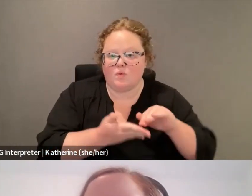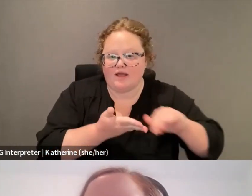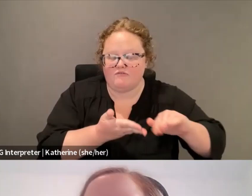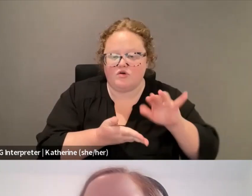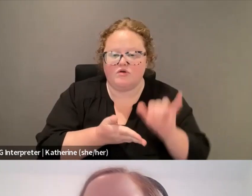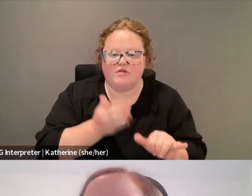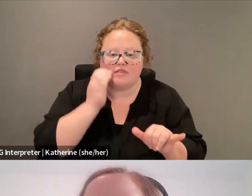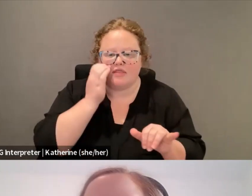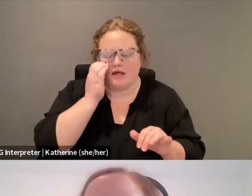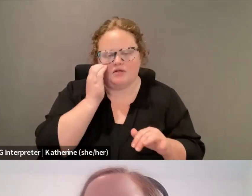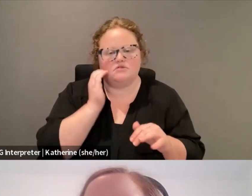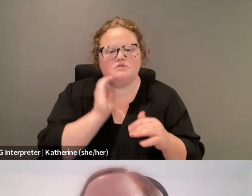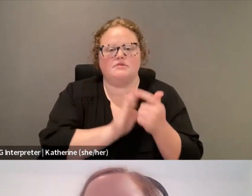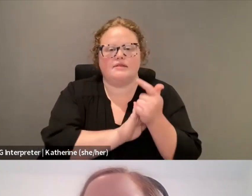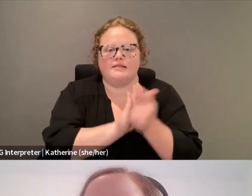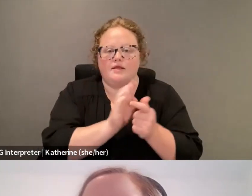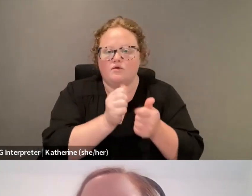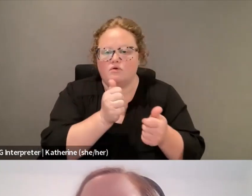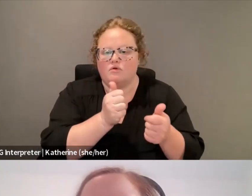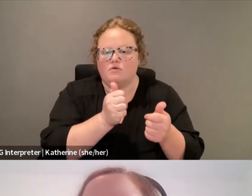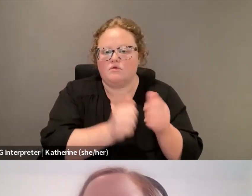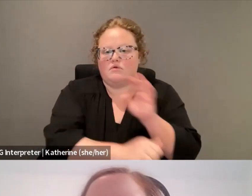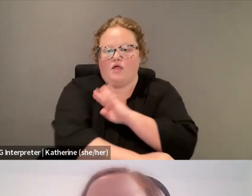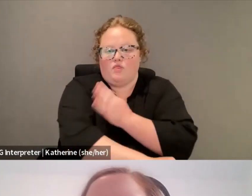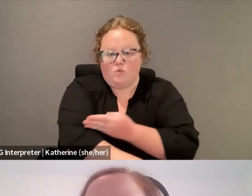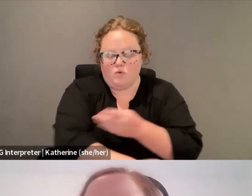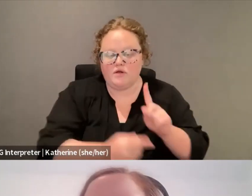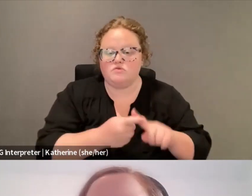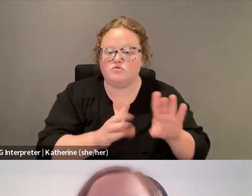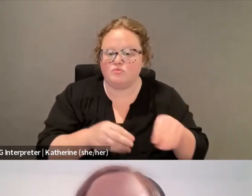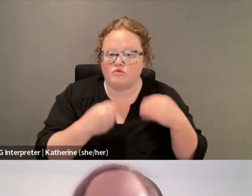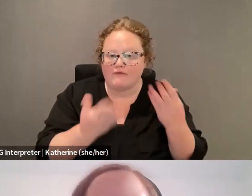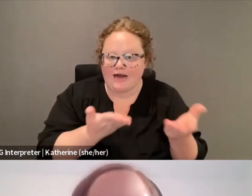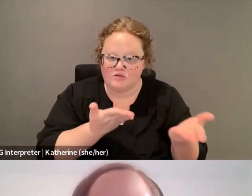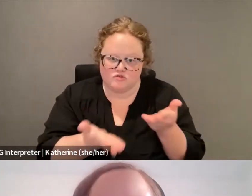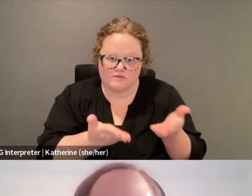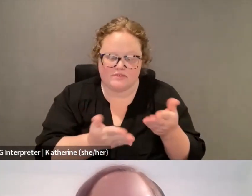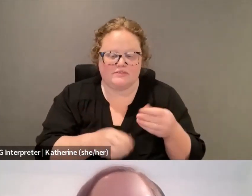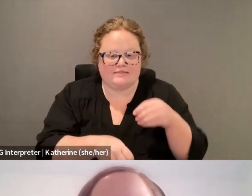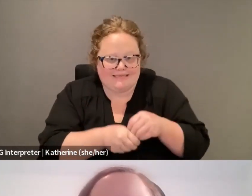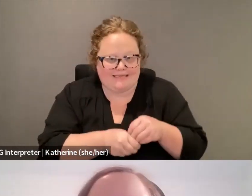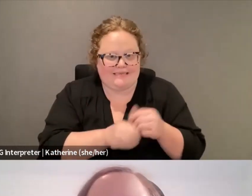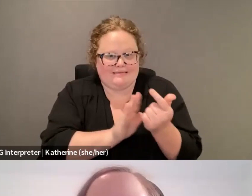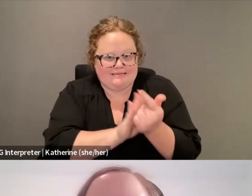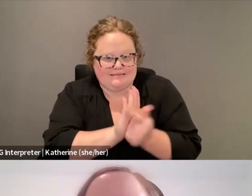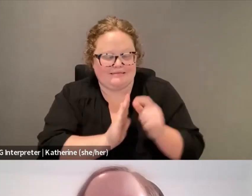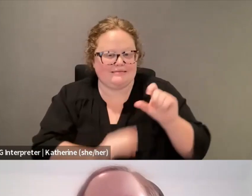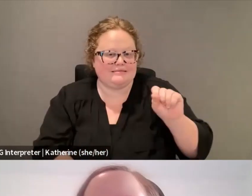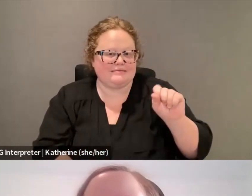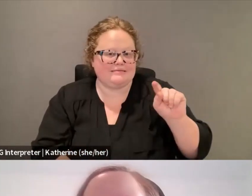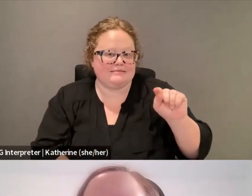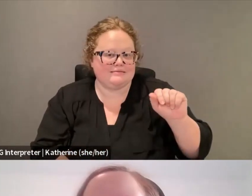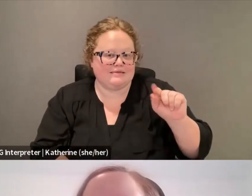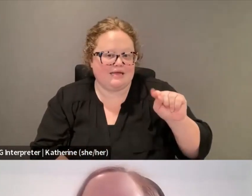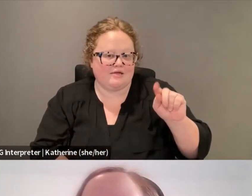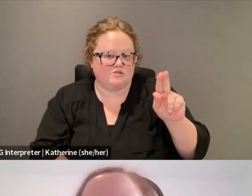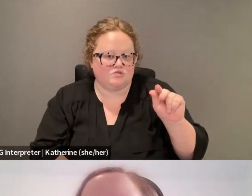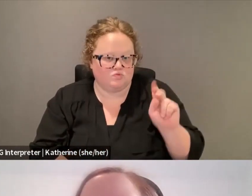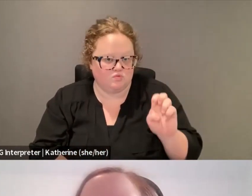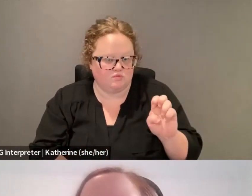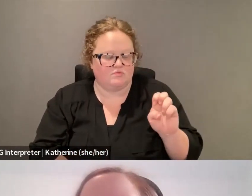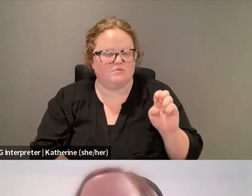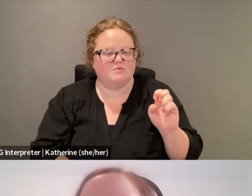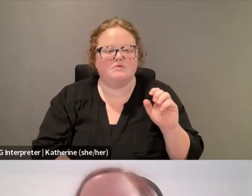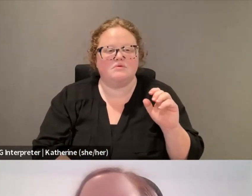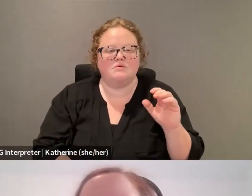statutory authority to provide services. They're in the statute. There's a small list of them, but states all